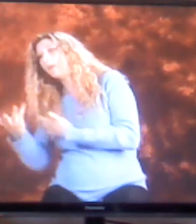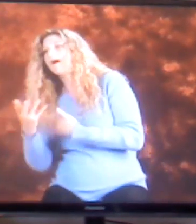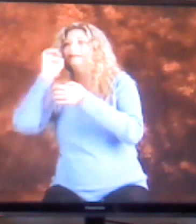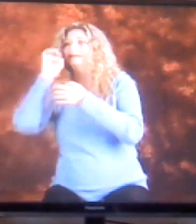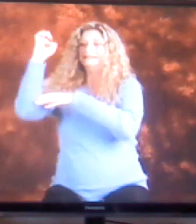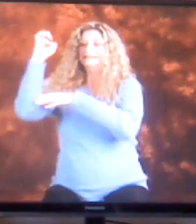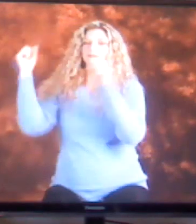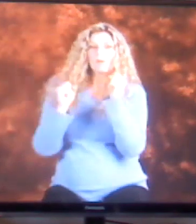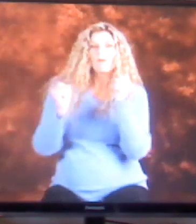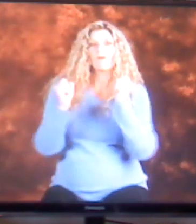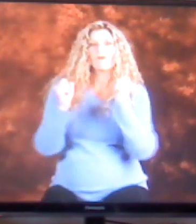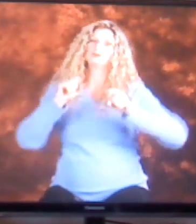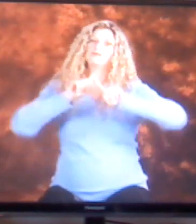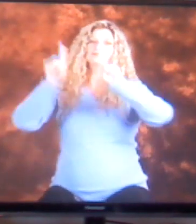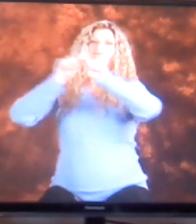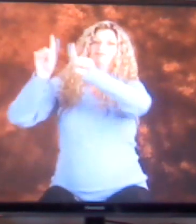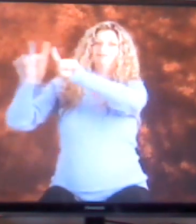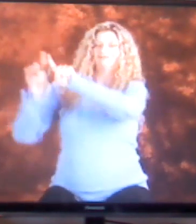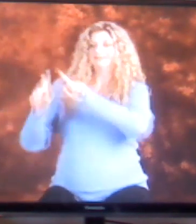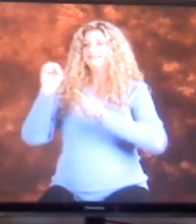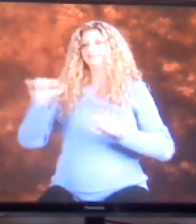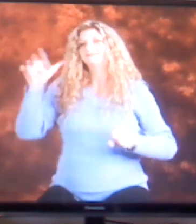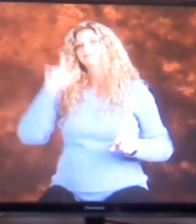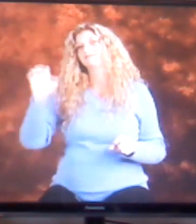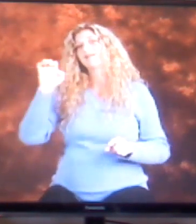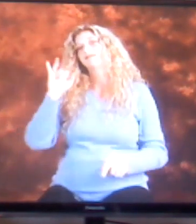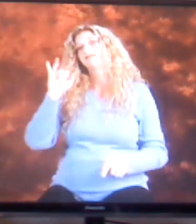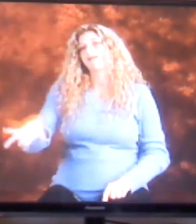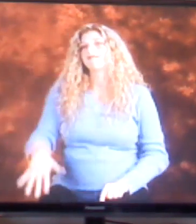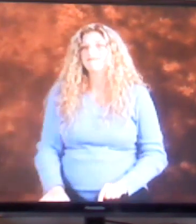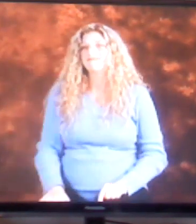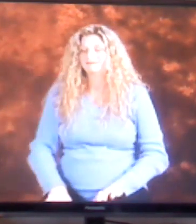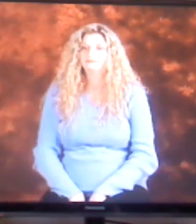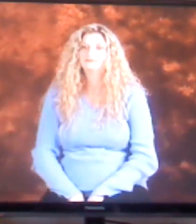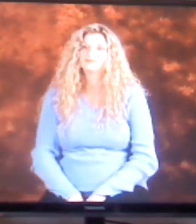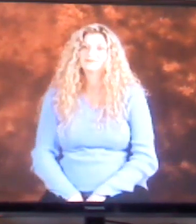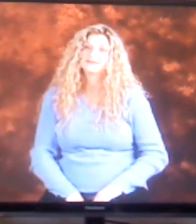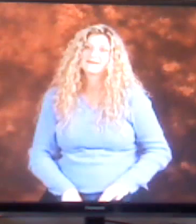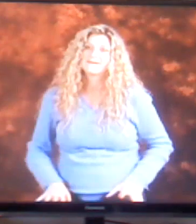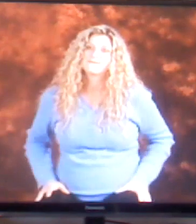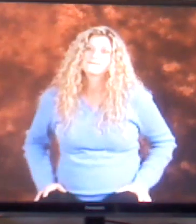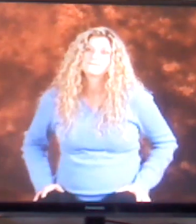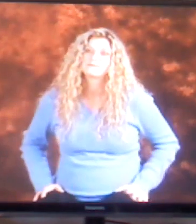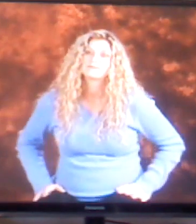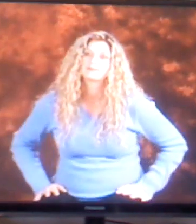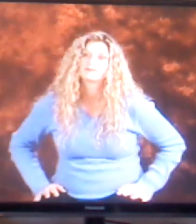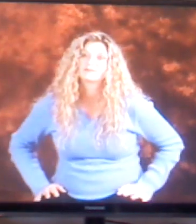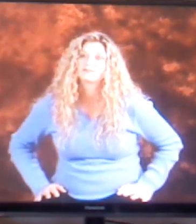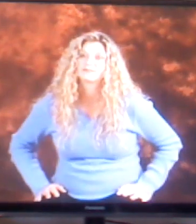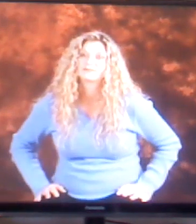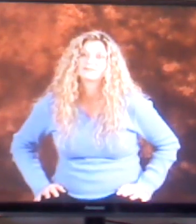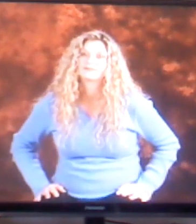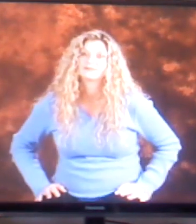warm, you might, like flip flops. But if you're someplace cold, flip flops might be a bad idea. And that also helps change the style too.